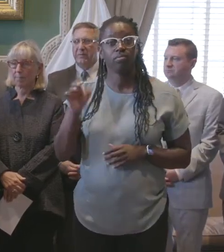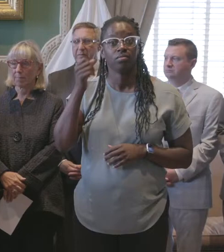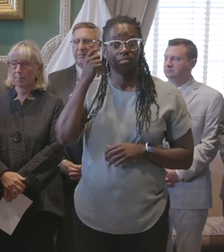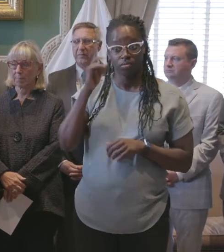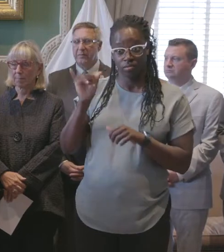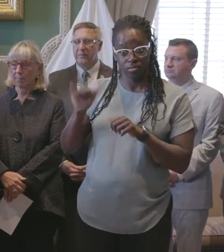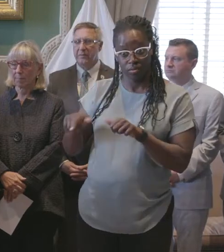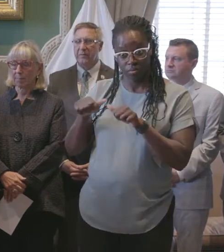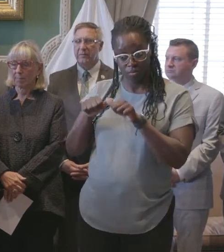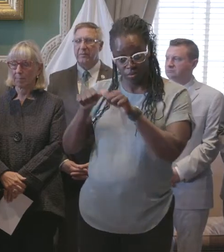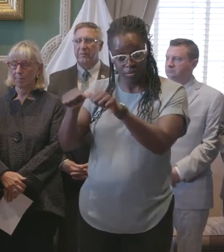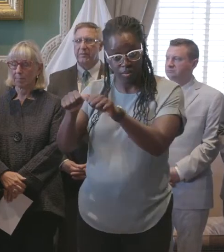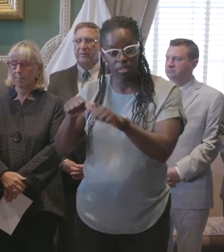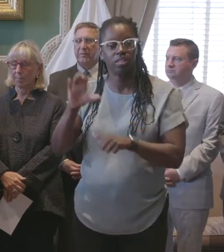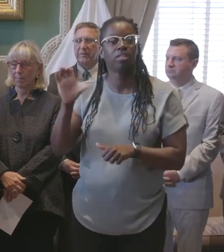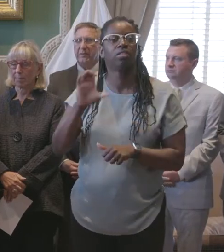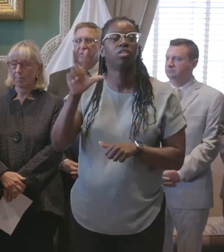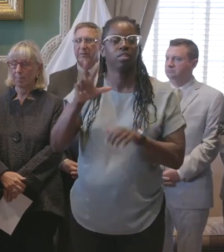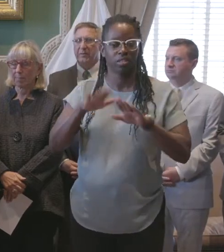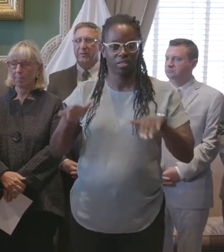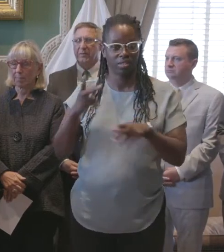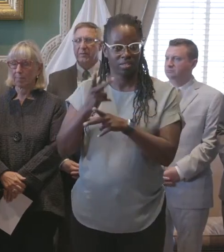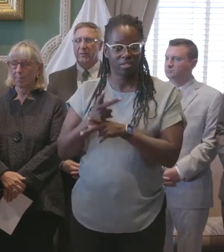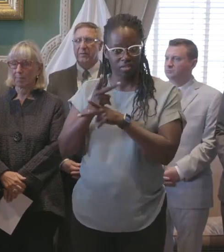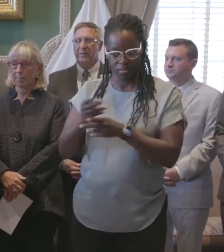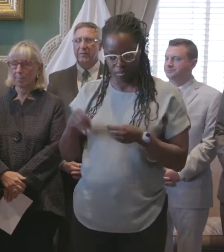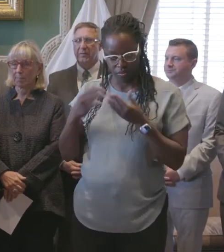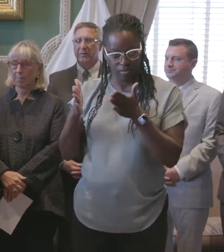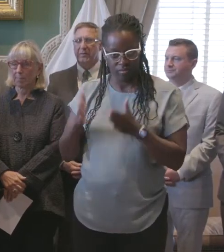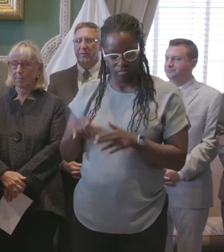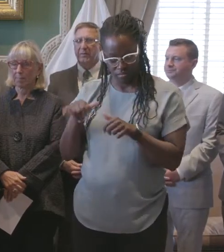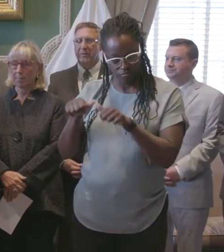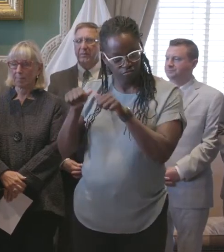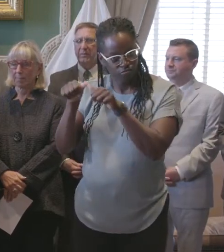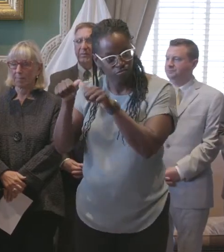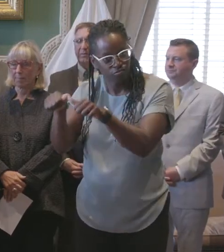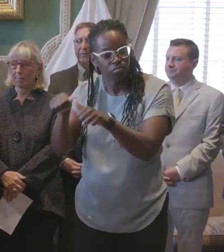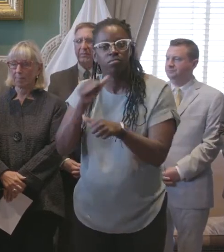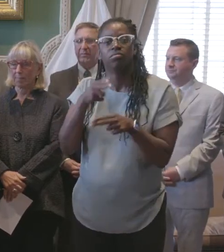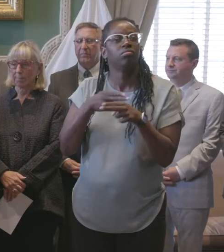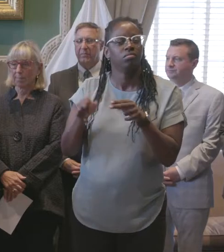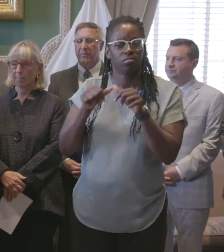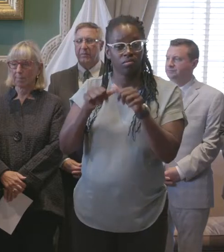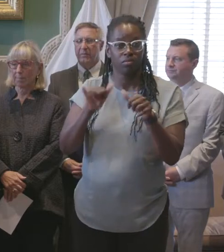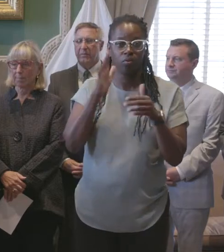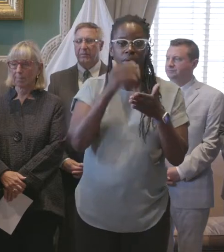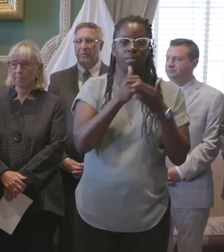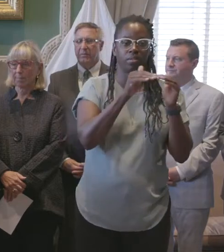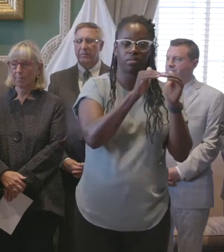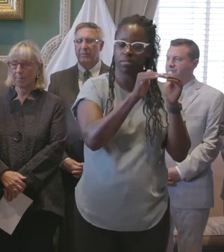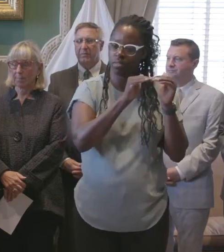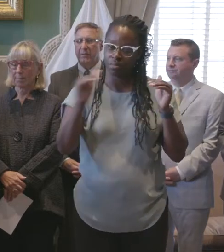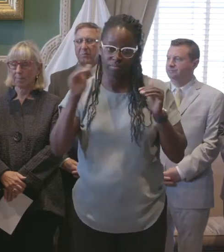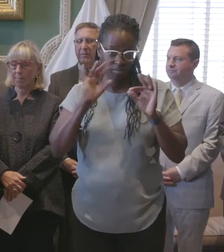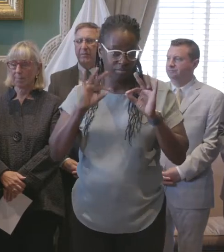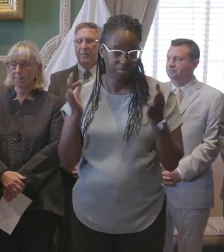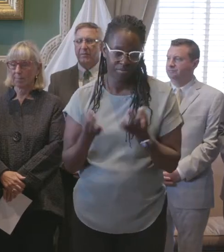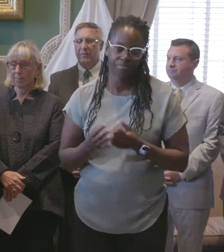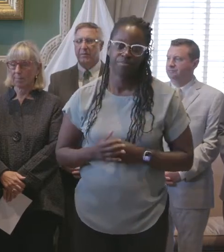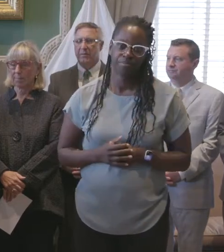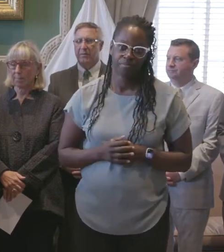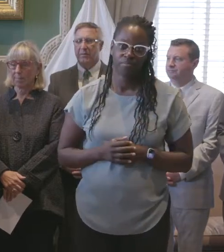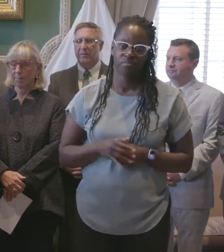provider grants that have stabilized the critical child care sector here in Massachusetts and protected more than